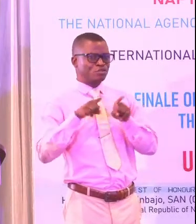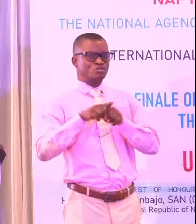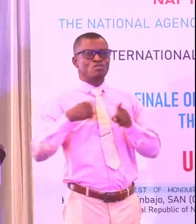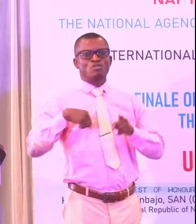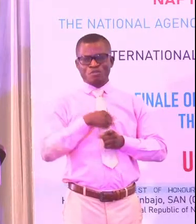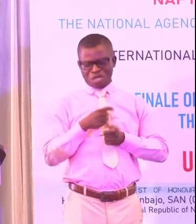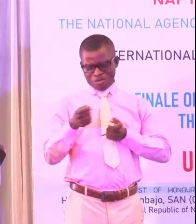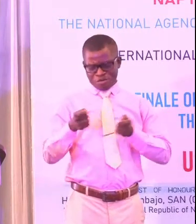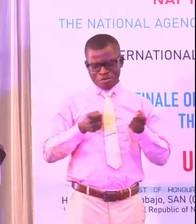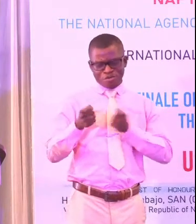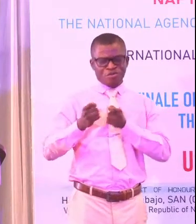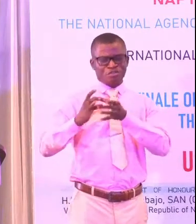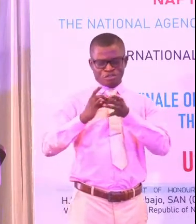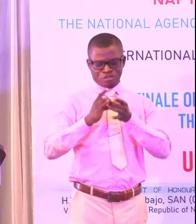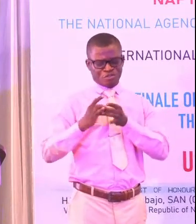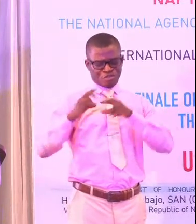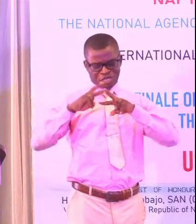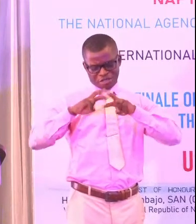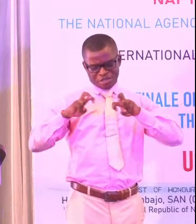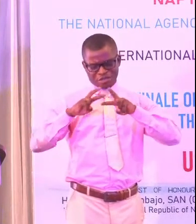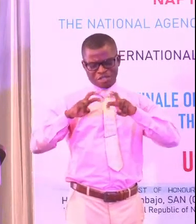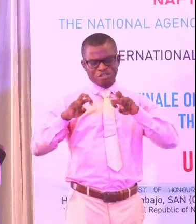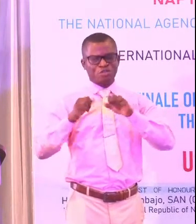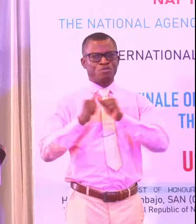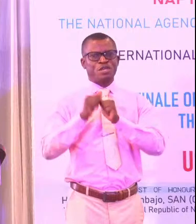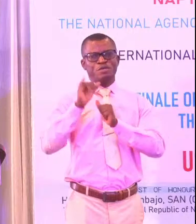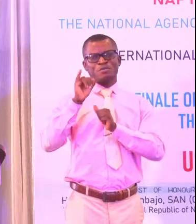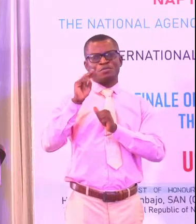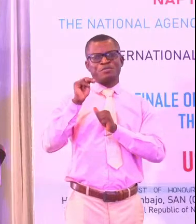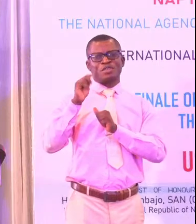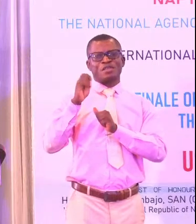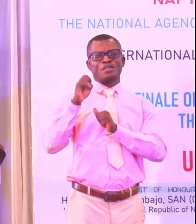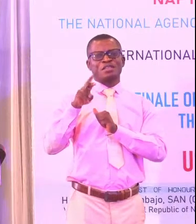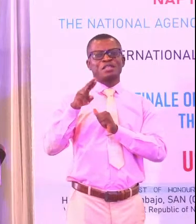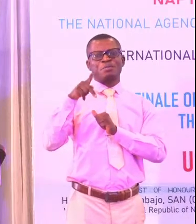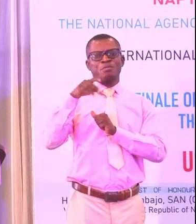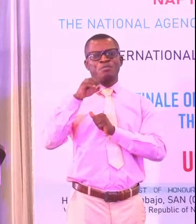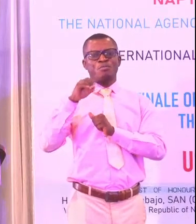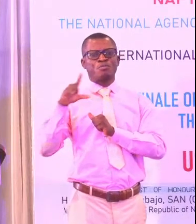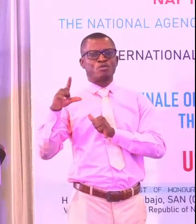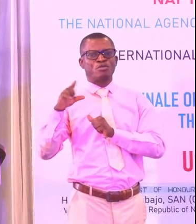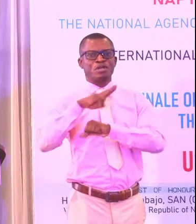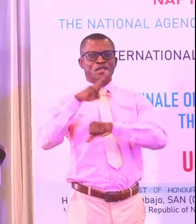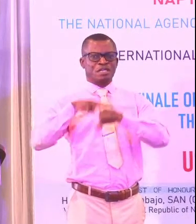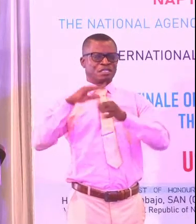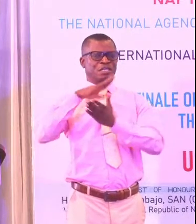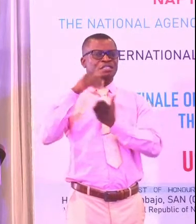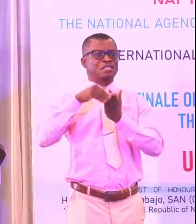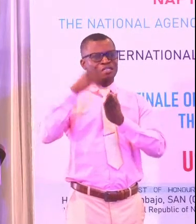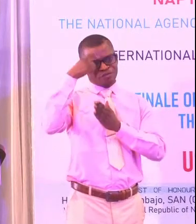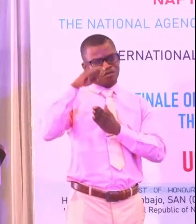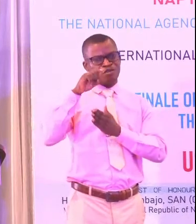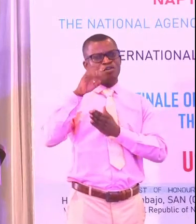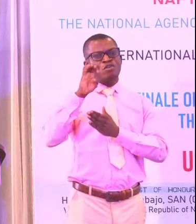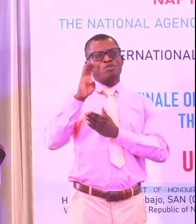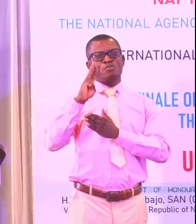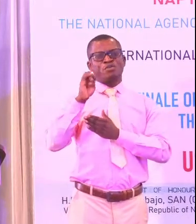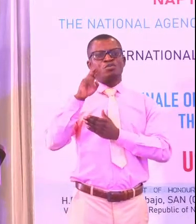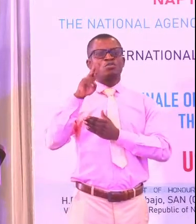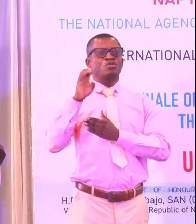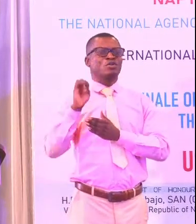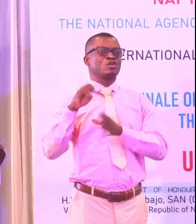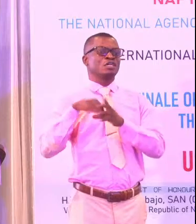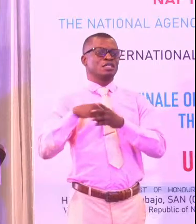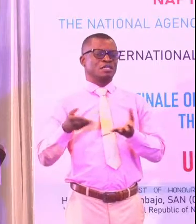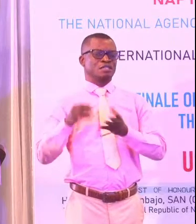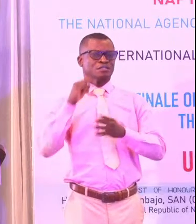conduct joint investigations with Interpol's National Center Bureau in Nigeria. To conclude,